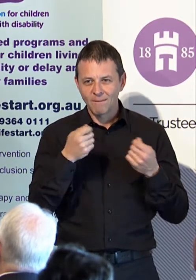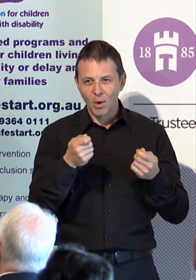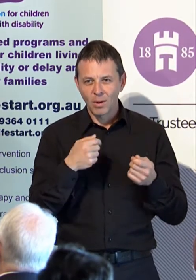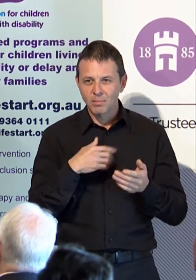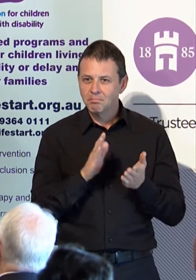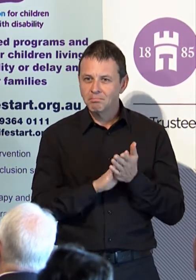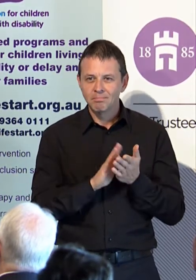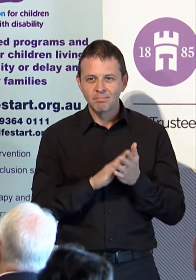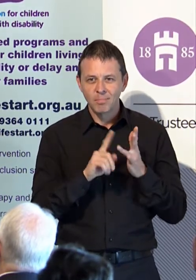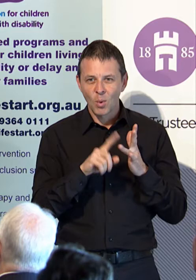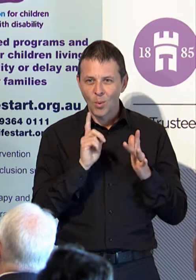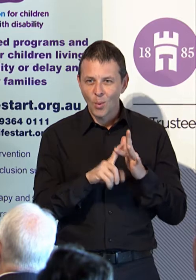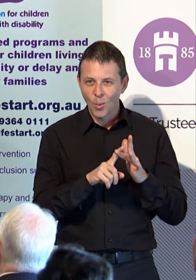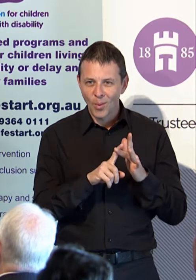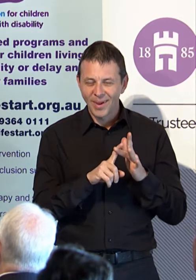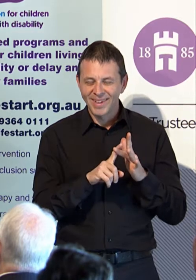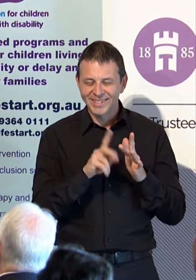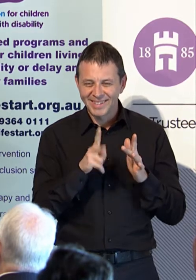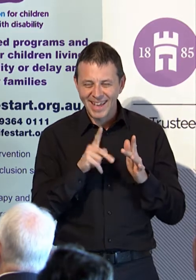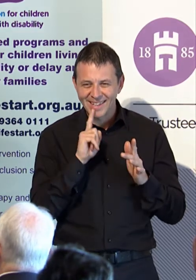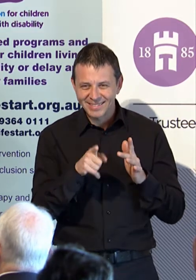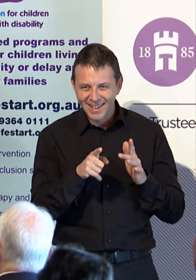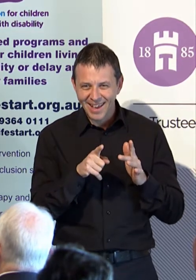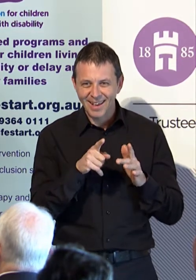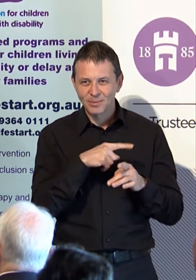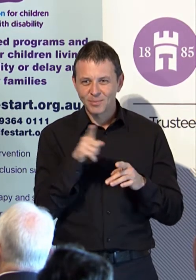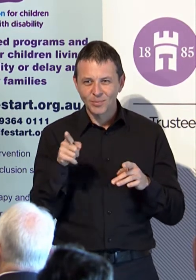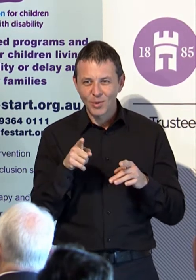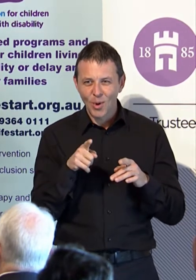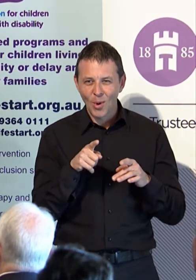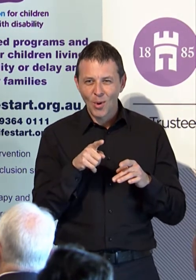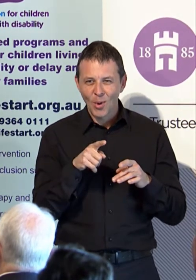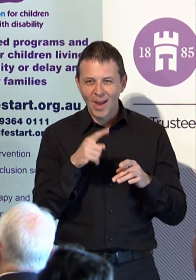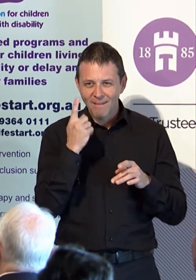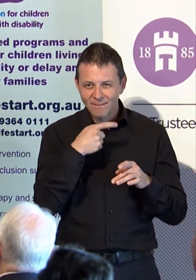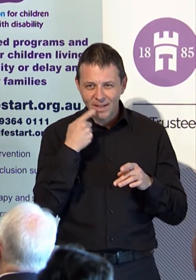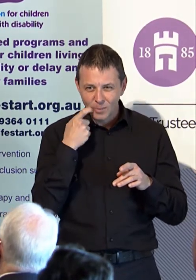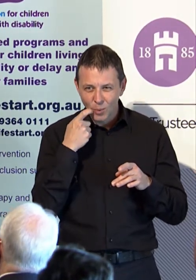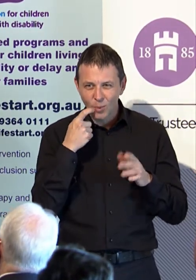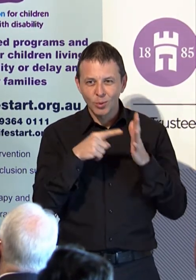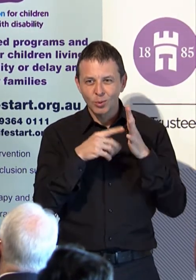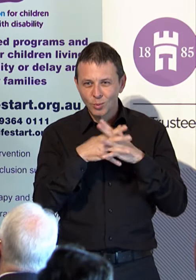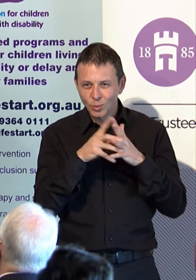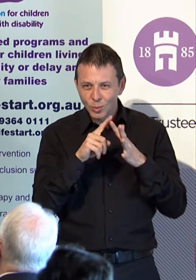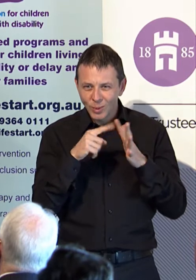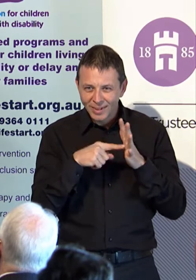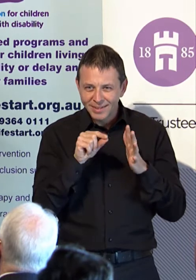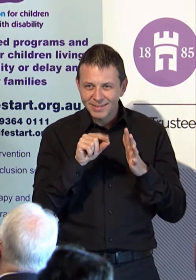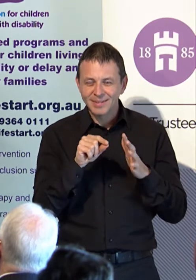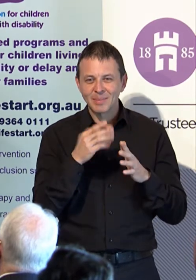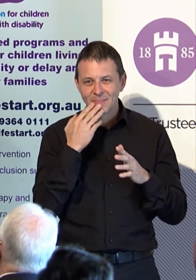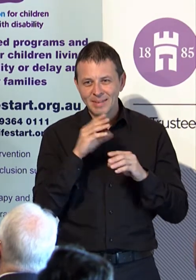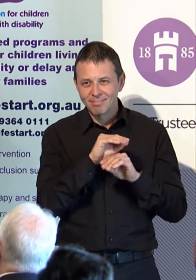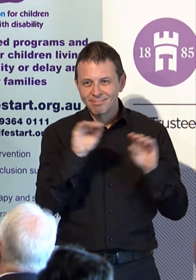oi.org.au to you. I'll say that again, oi.org.au. Tweet it, Facebook it, tell your friends. I look forward to